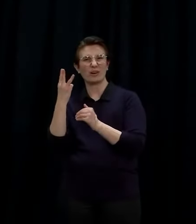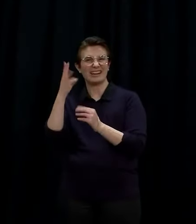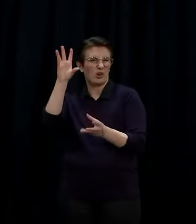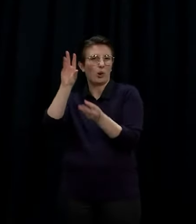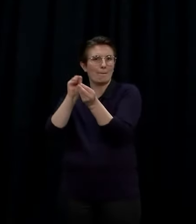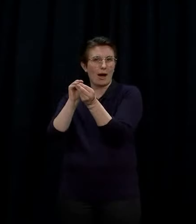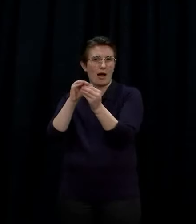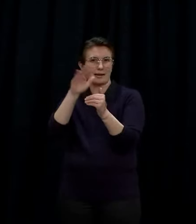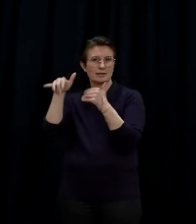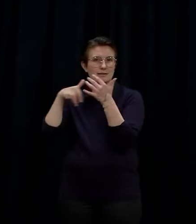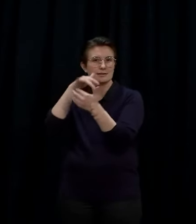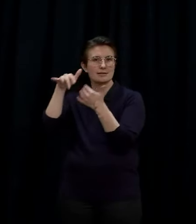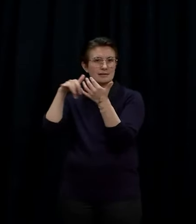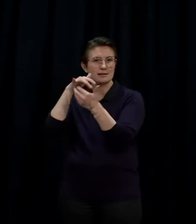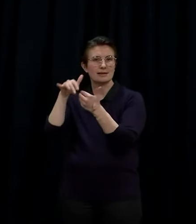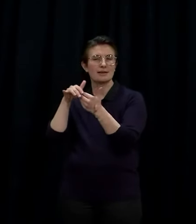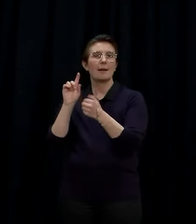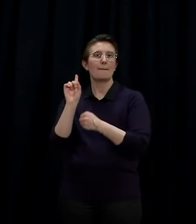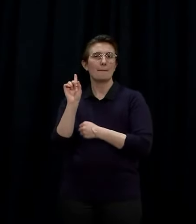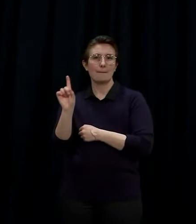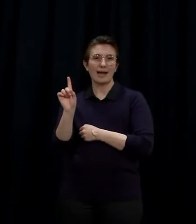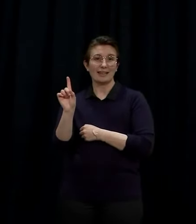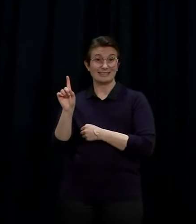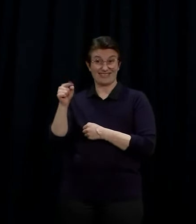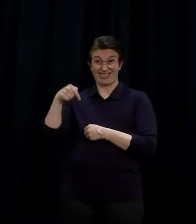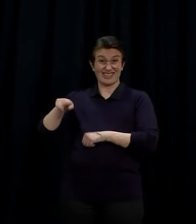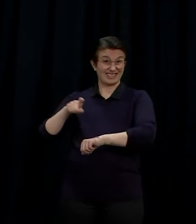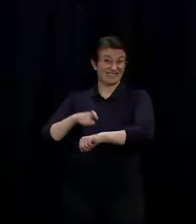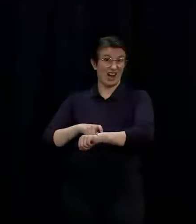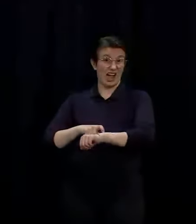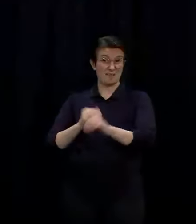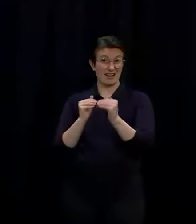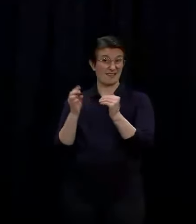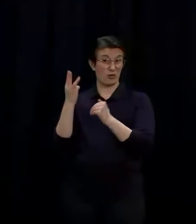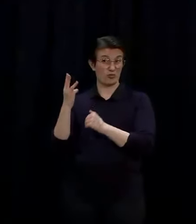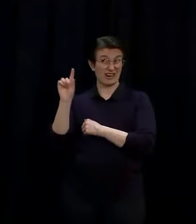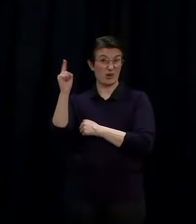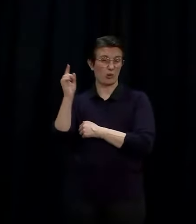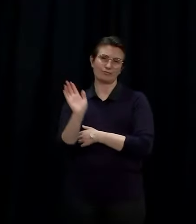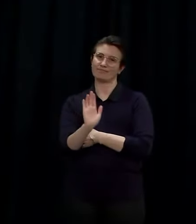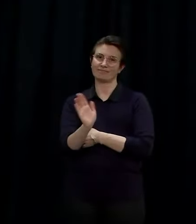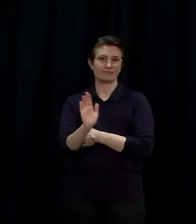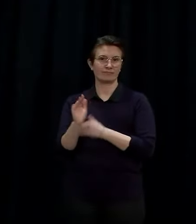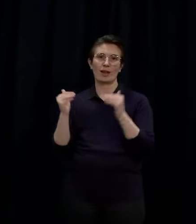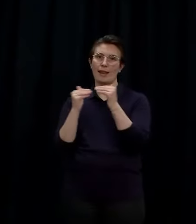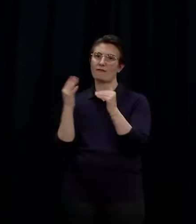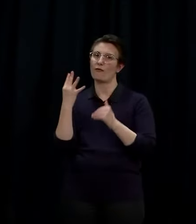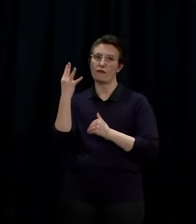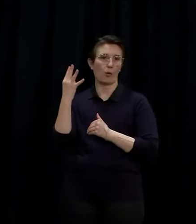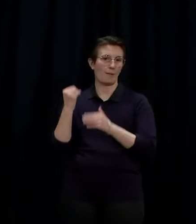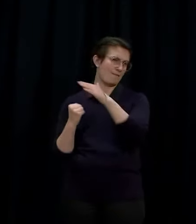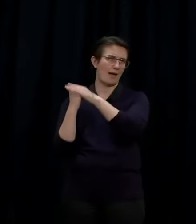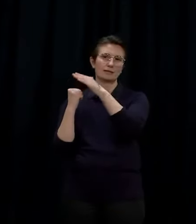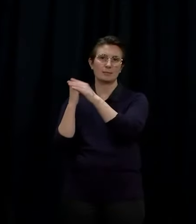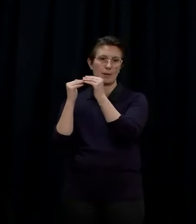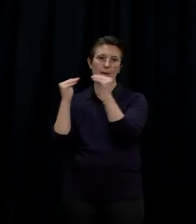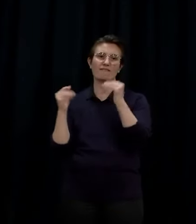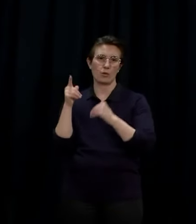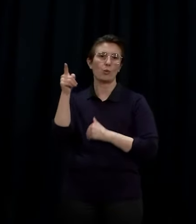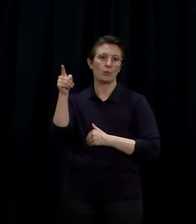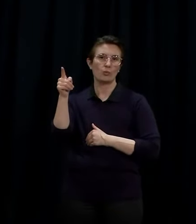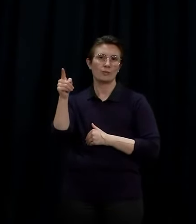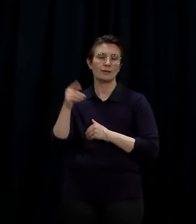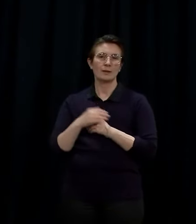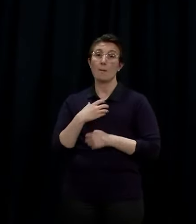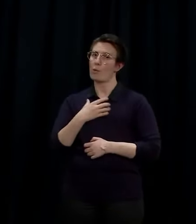we think that is the most effective and least risky place for us to do that heavy lifting. You'll already